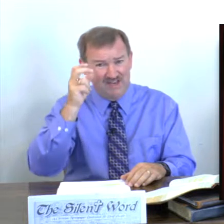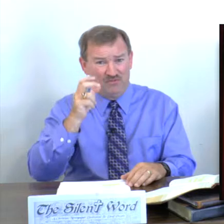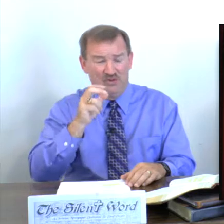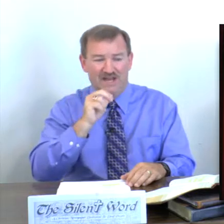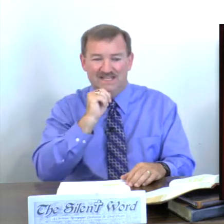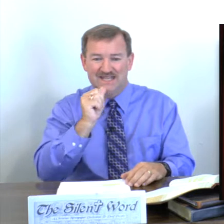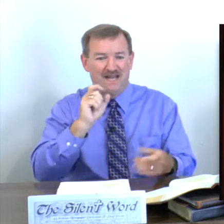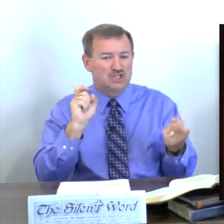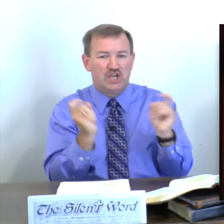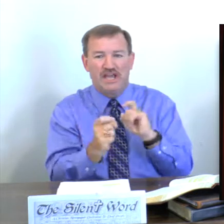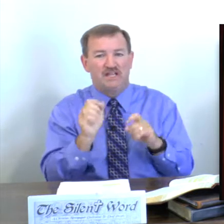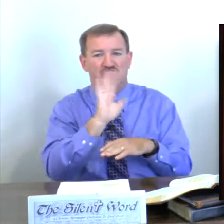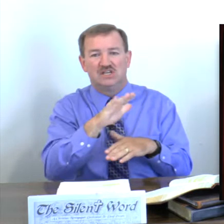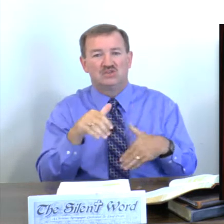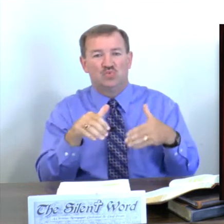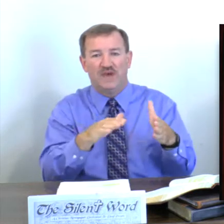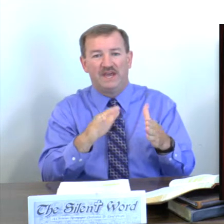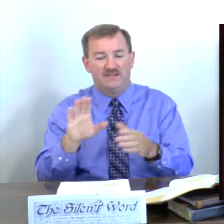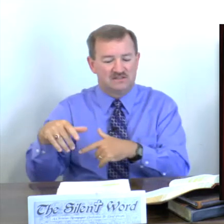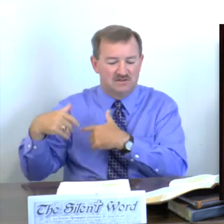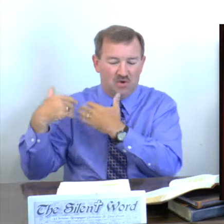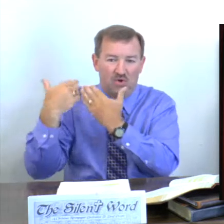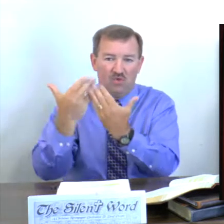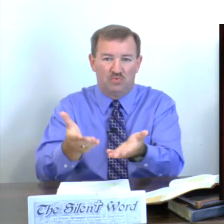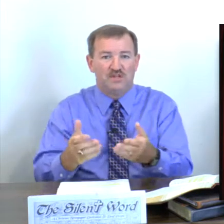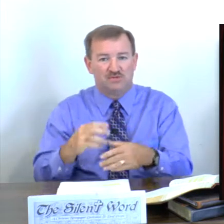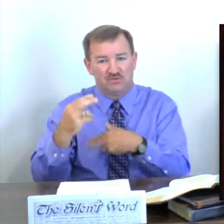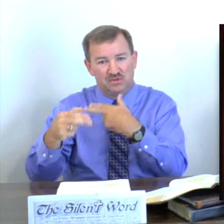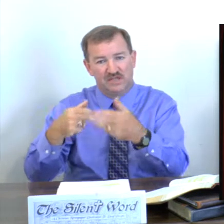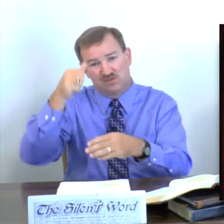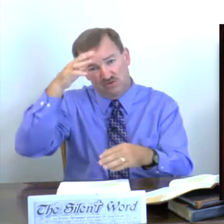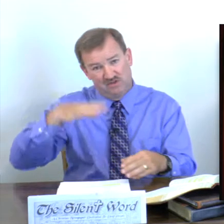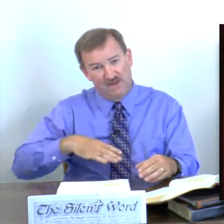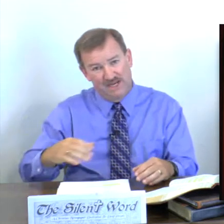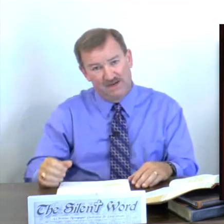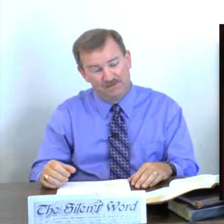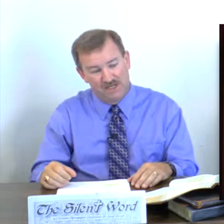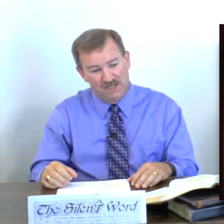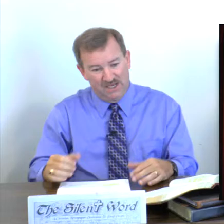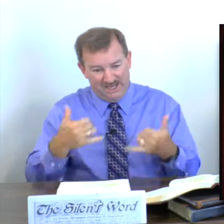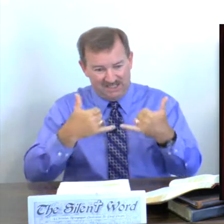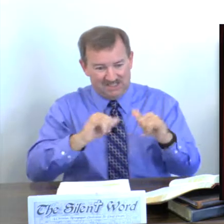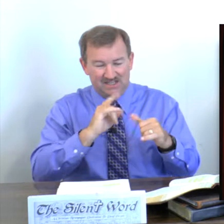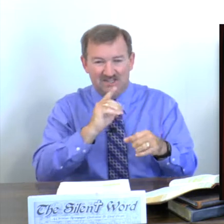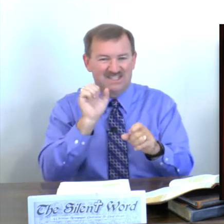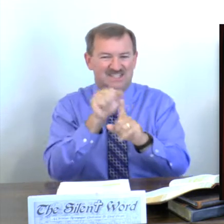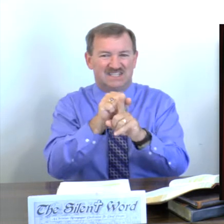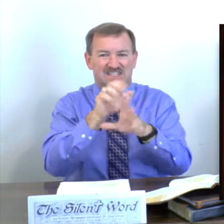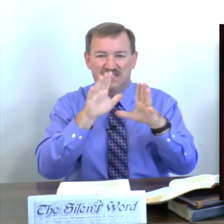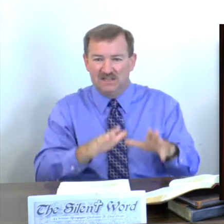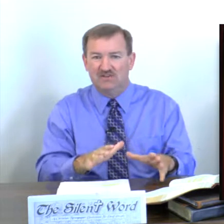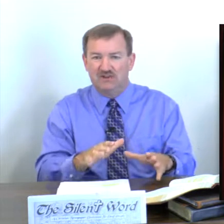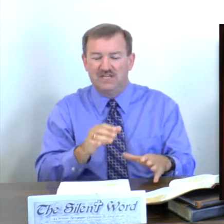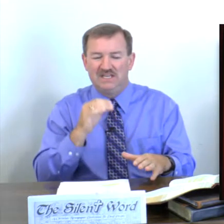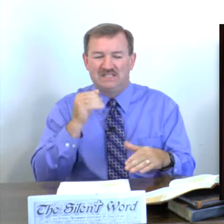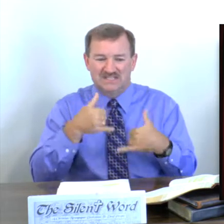devil has not changed his ways all the way through the history of man. He still is the deceiver. He's